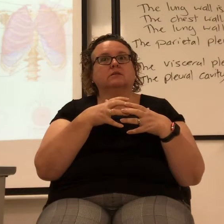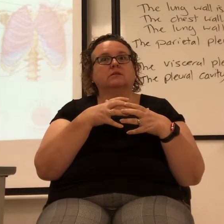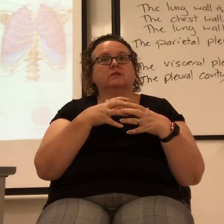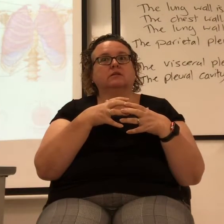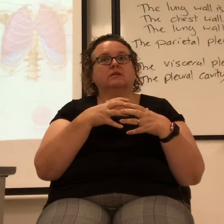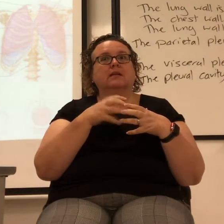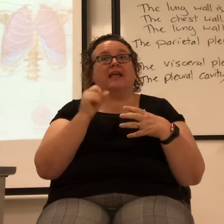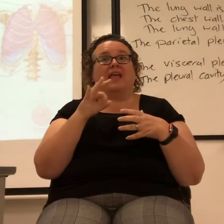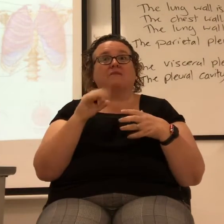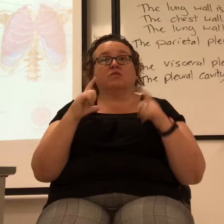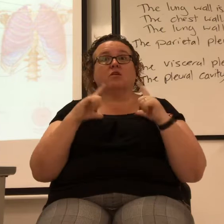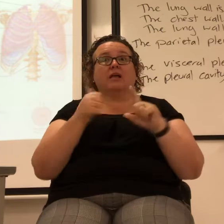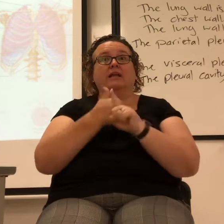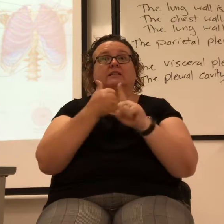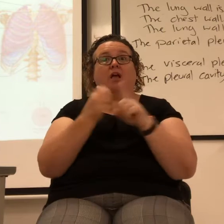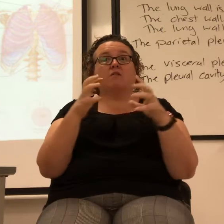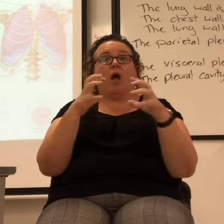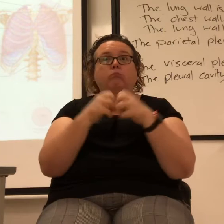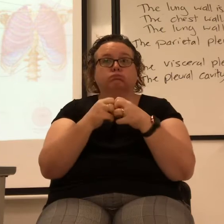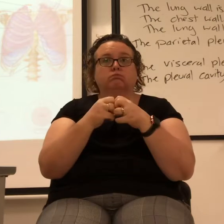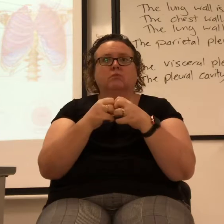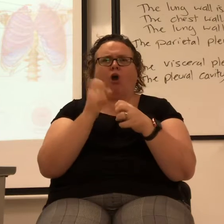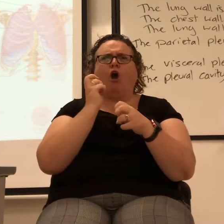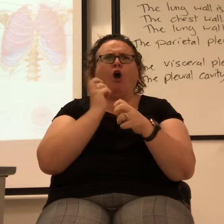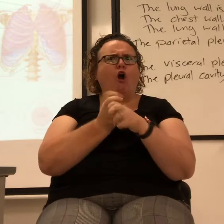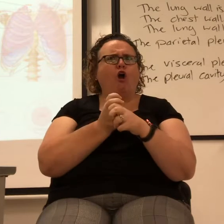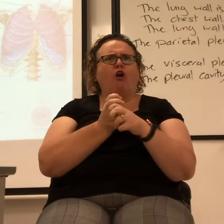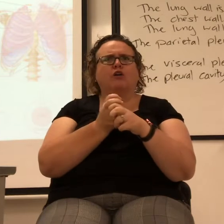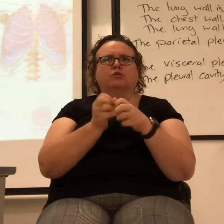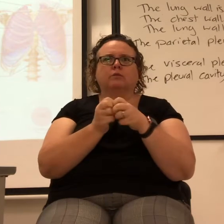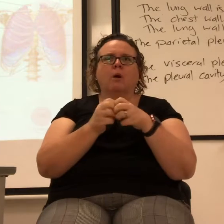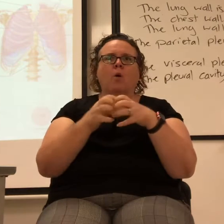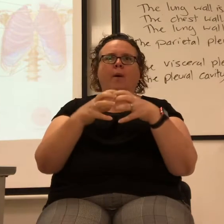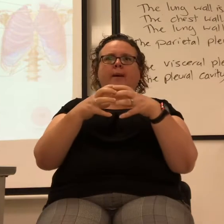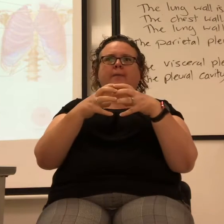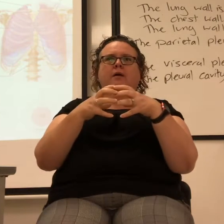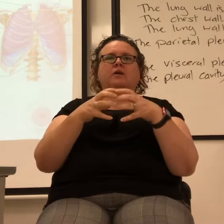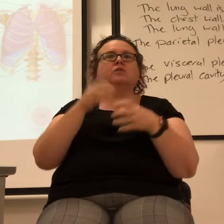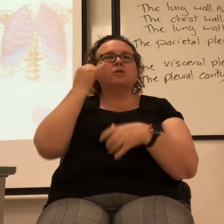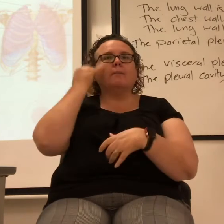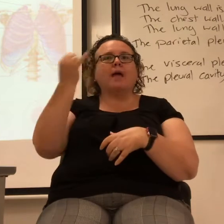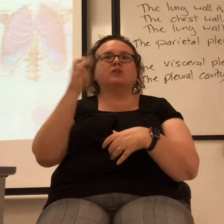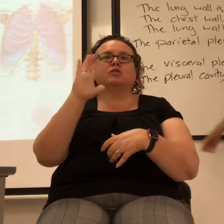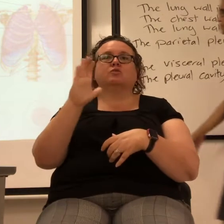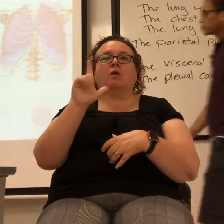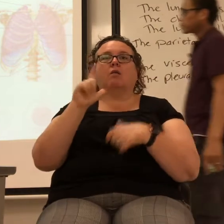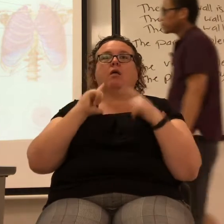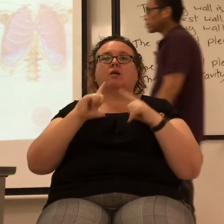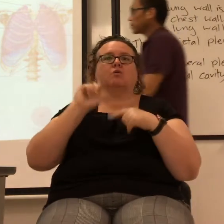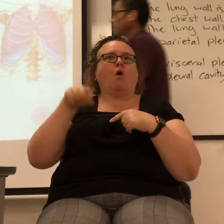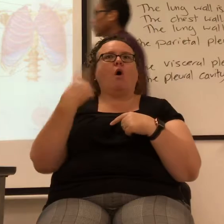a deflated lung. Okay. So imagine that your lungs are always stuck to your chest,